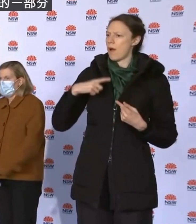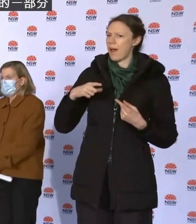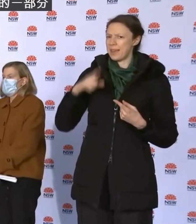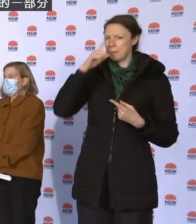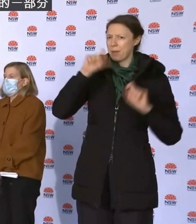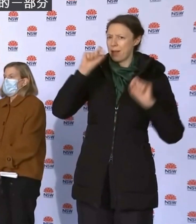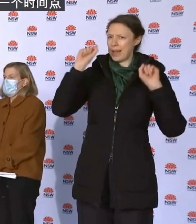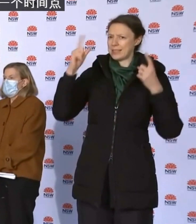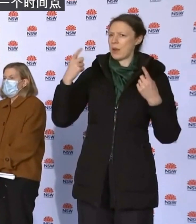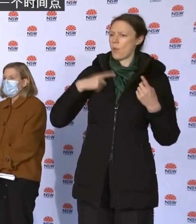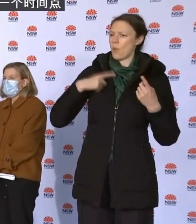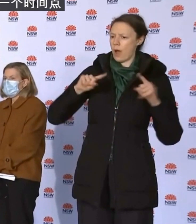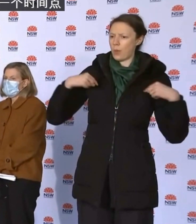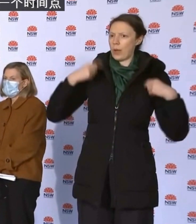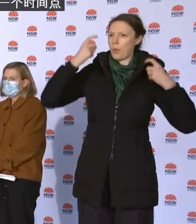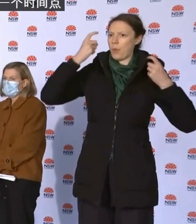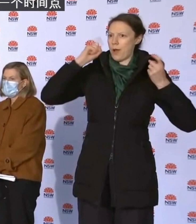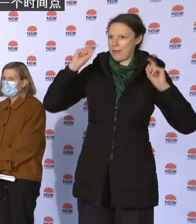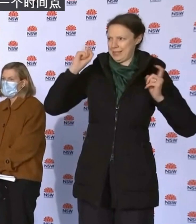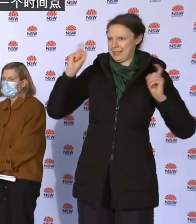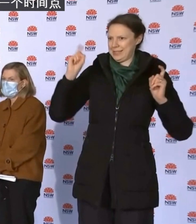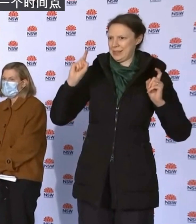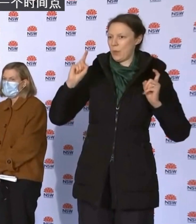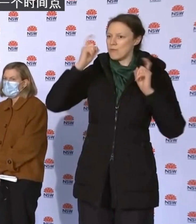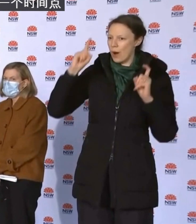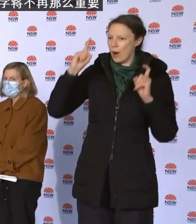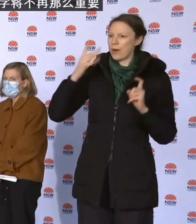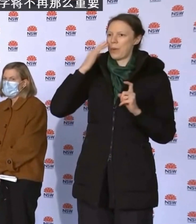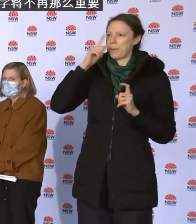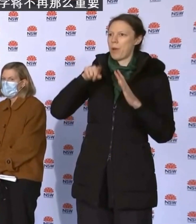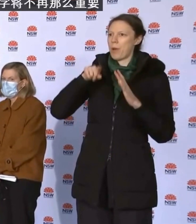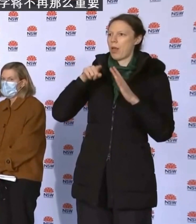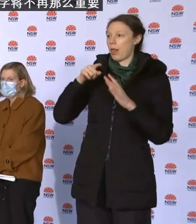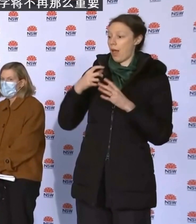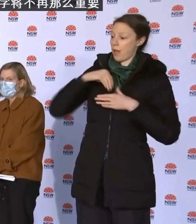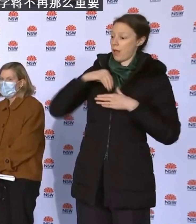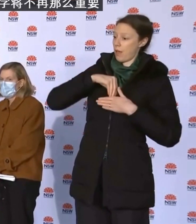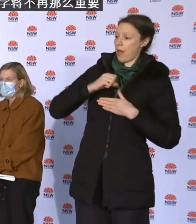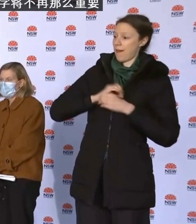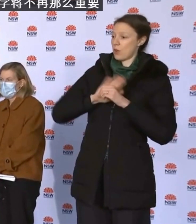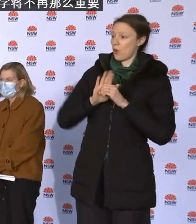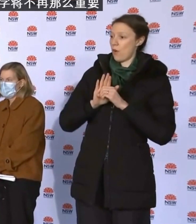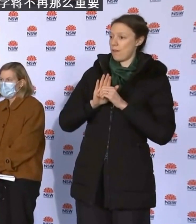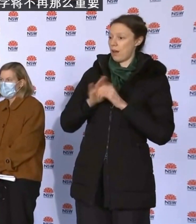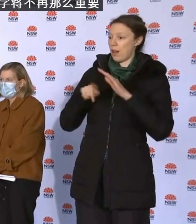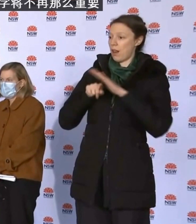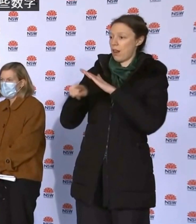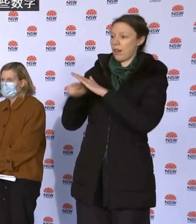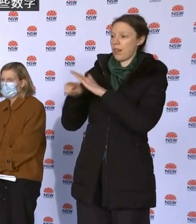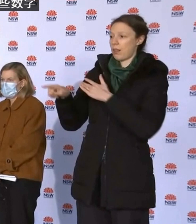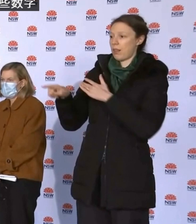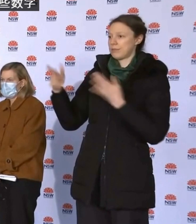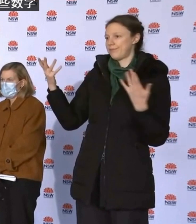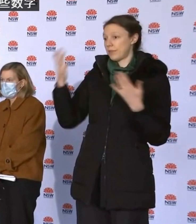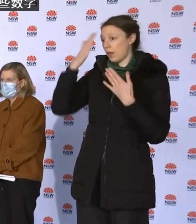worried, the parts of the numbers that worry us the most. And there will be a point in time in the future when these numbers won't matter as much. When the vaccination rates are